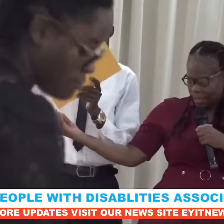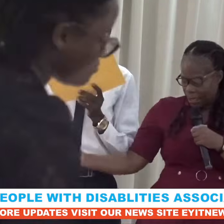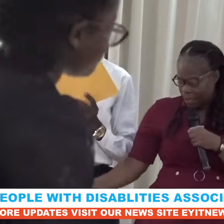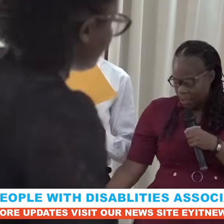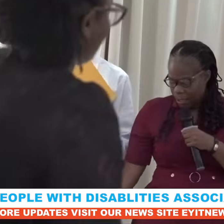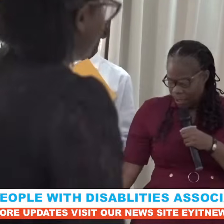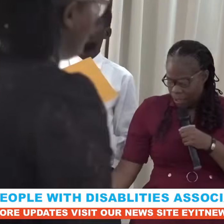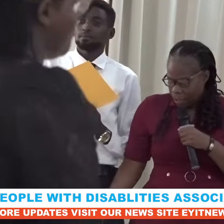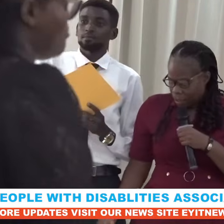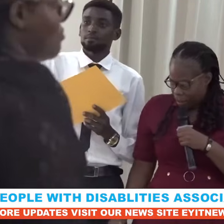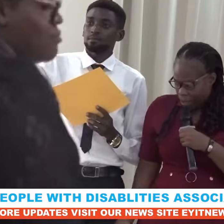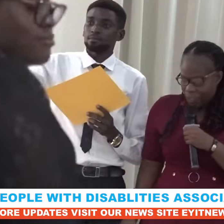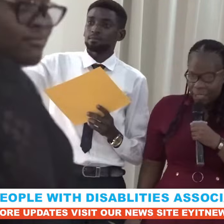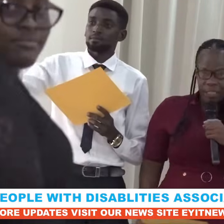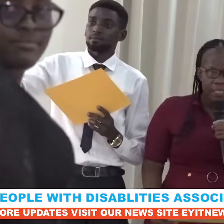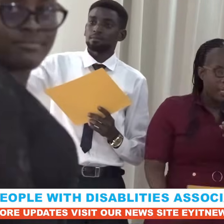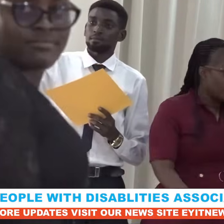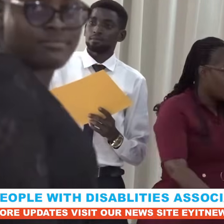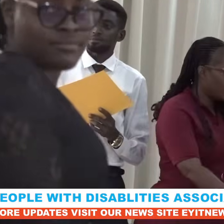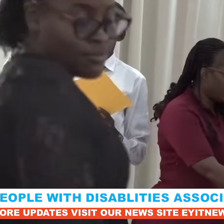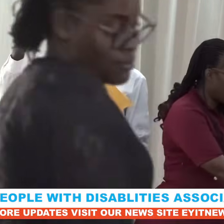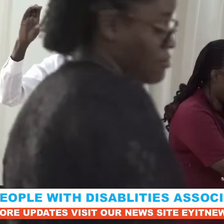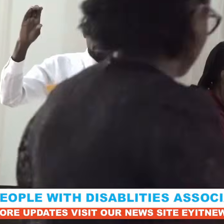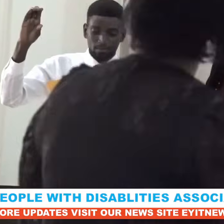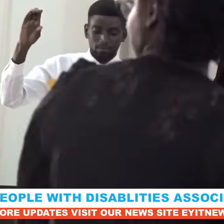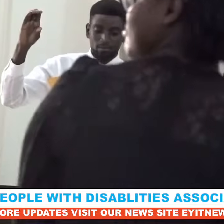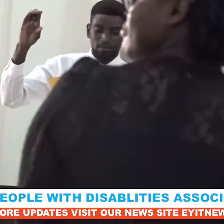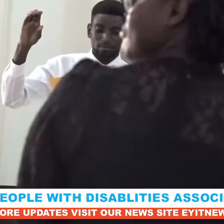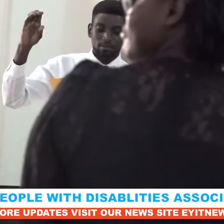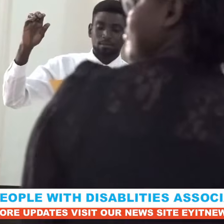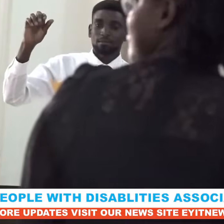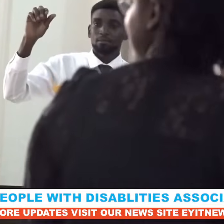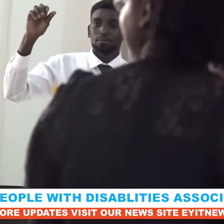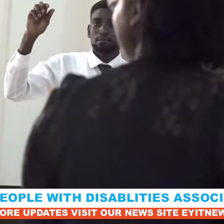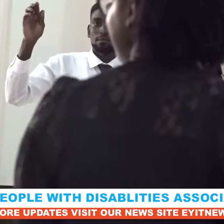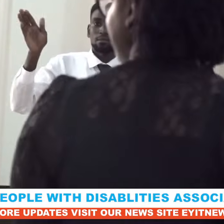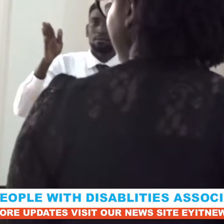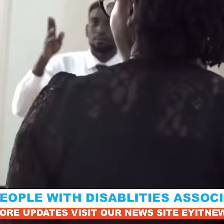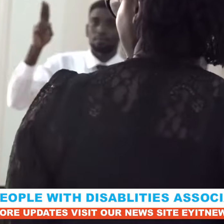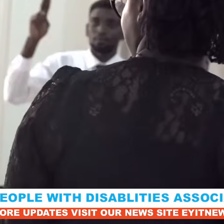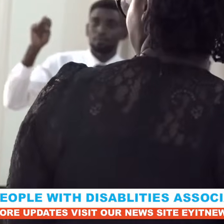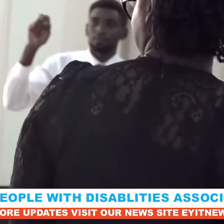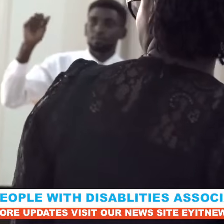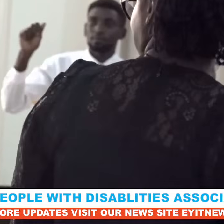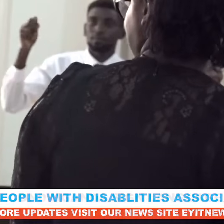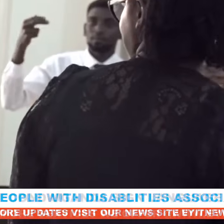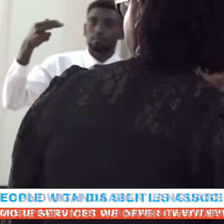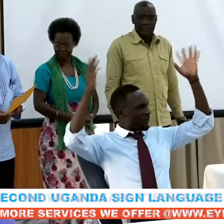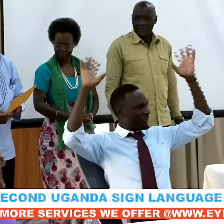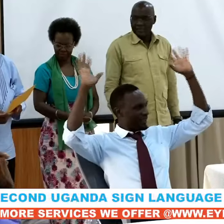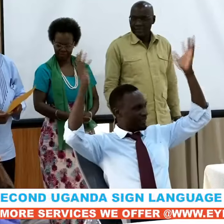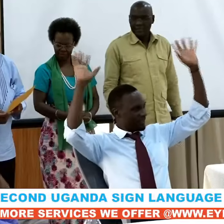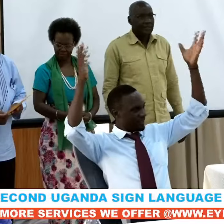read. Mr. Vice Chancellor, those who are not clapping are not going to get their certificates.